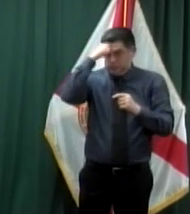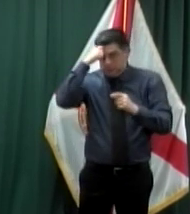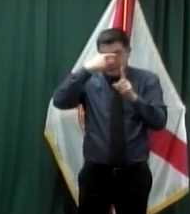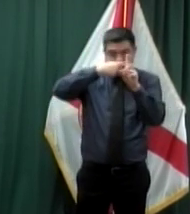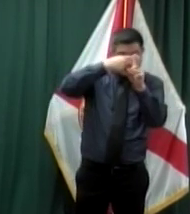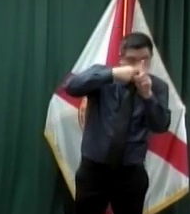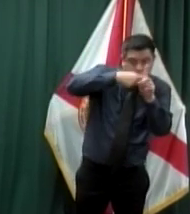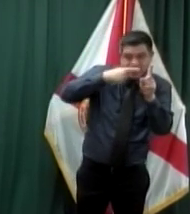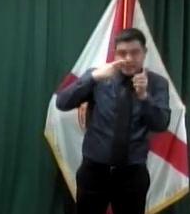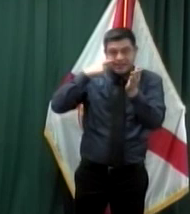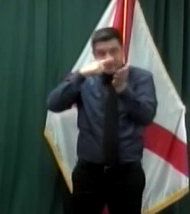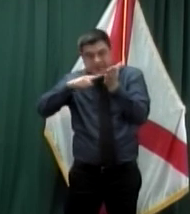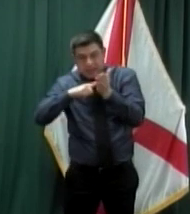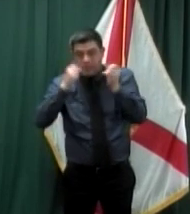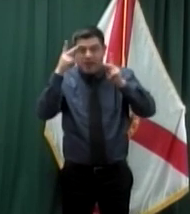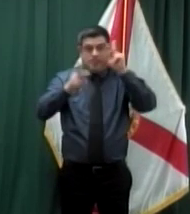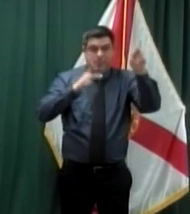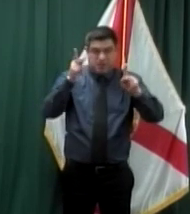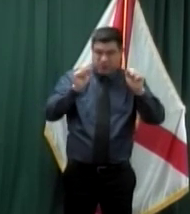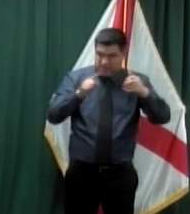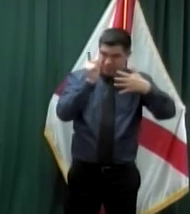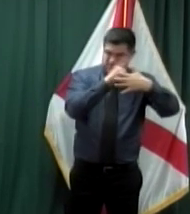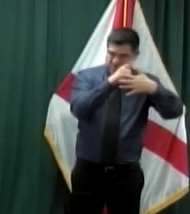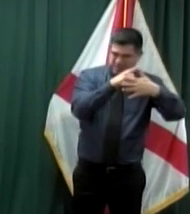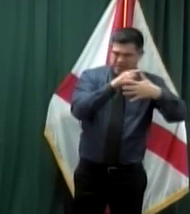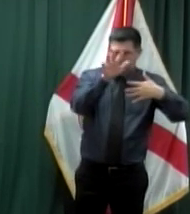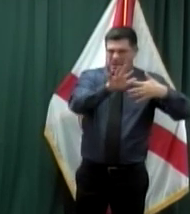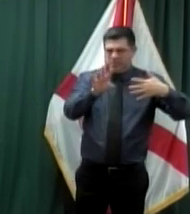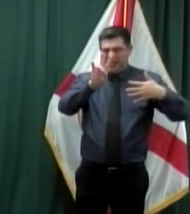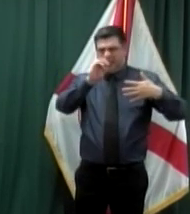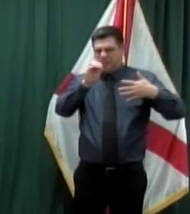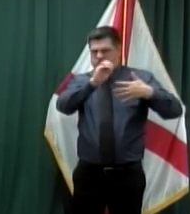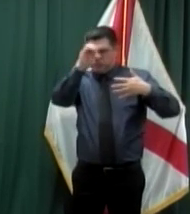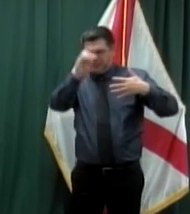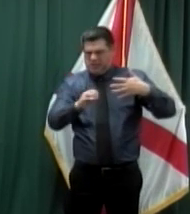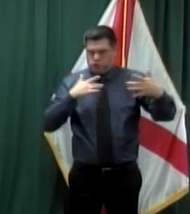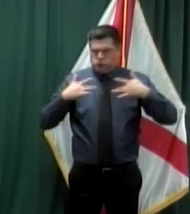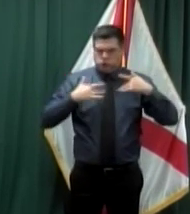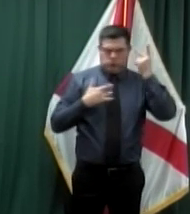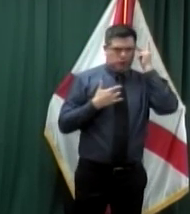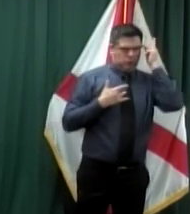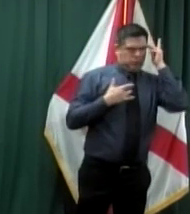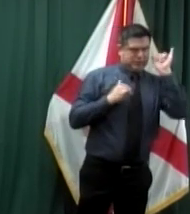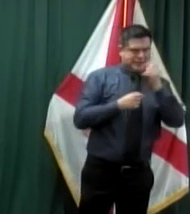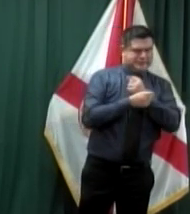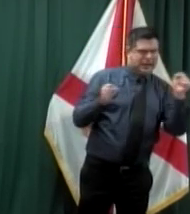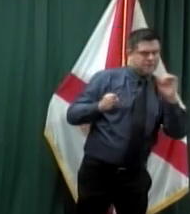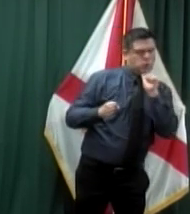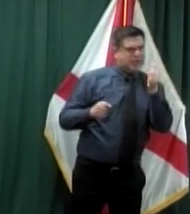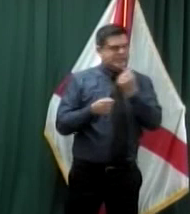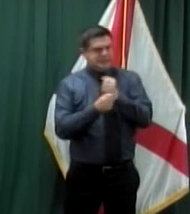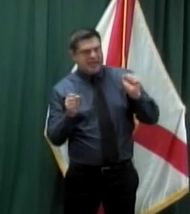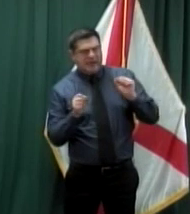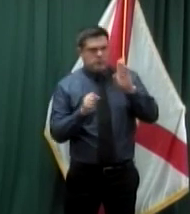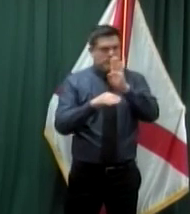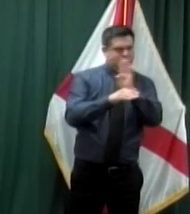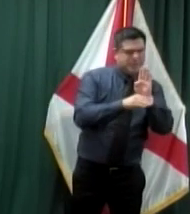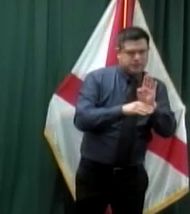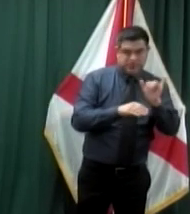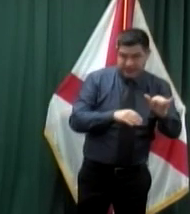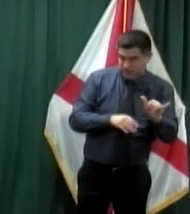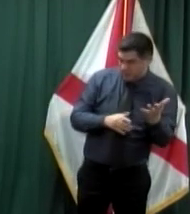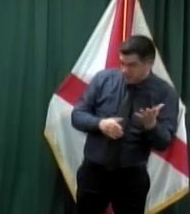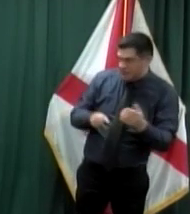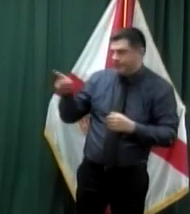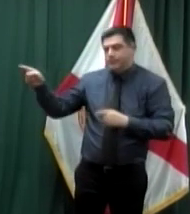the last month or so, as we've talked about, as business was going to be able to open up, and as we waited for these directives to come from federal and